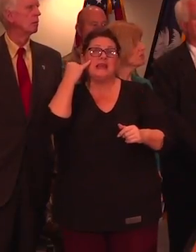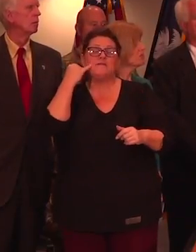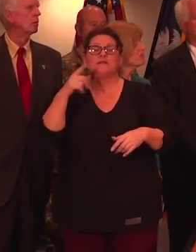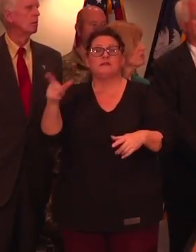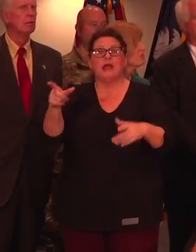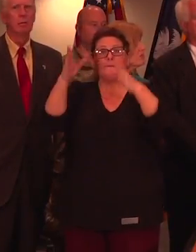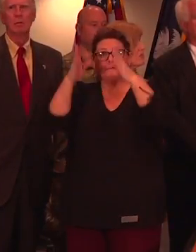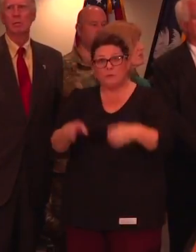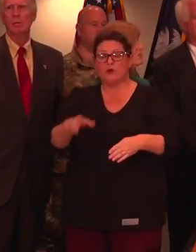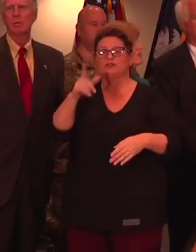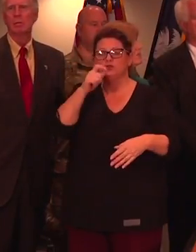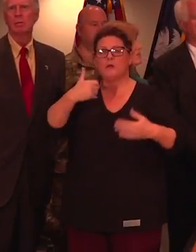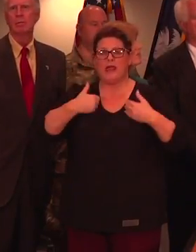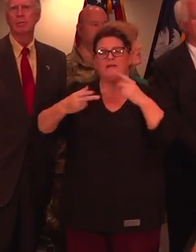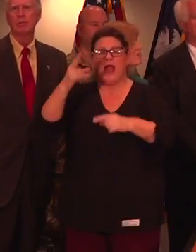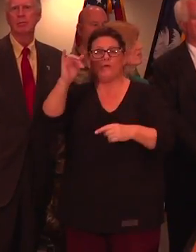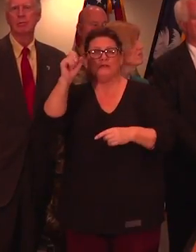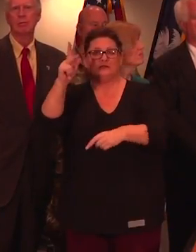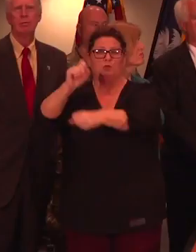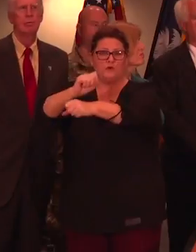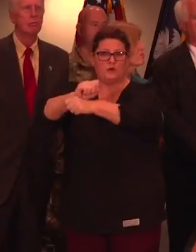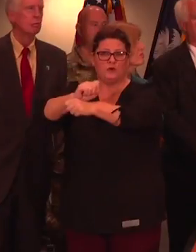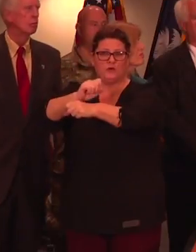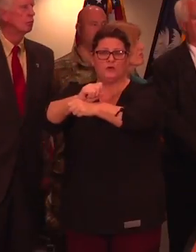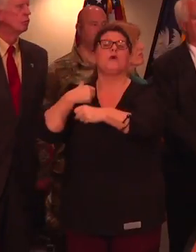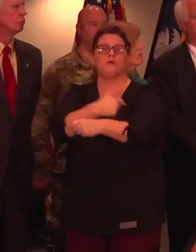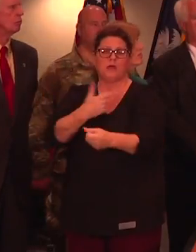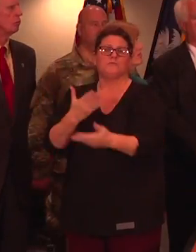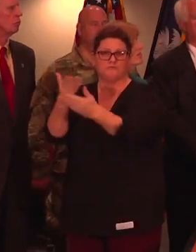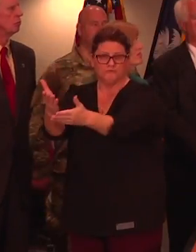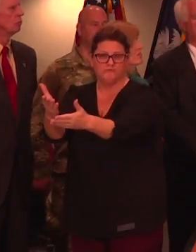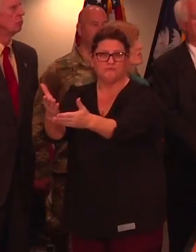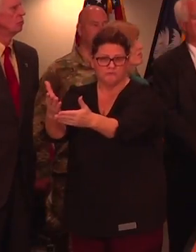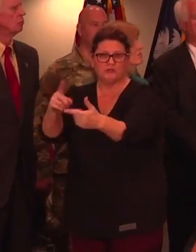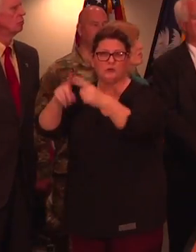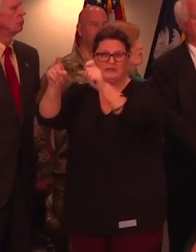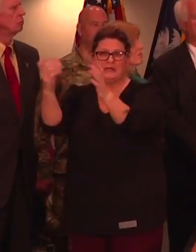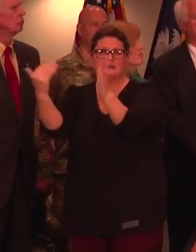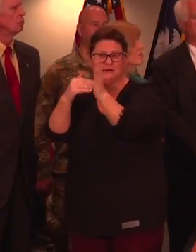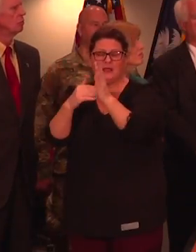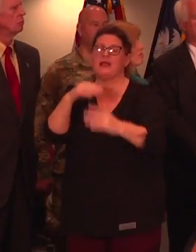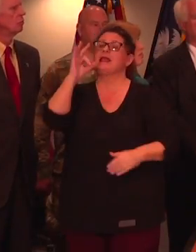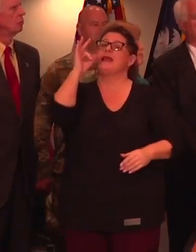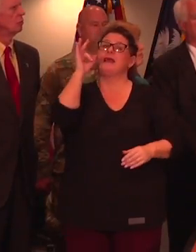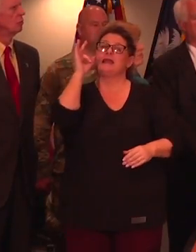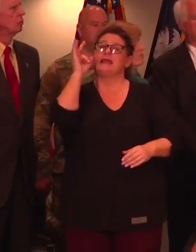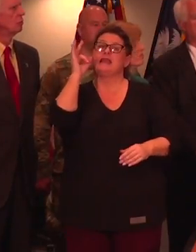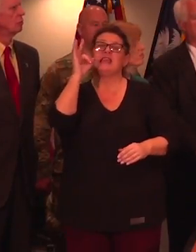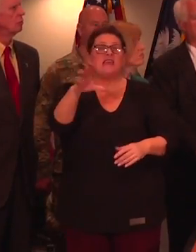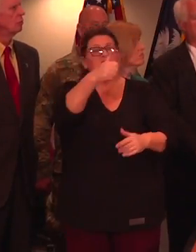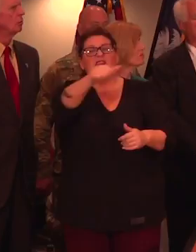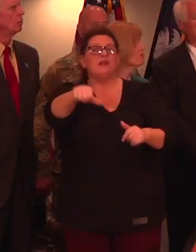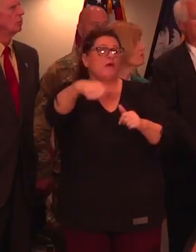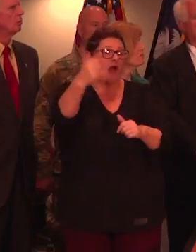like a healthcare provider. So for the vast majority, we are not recommending testing after someone, we're not recommending any testing